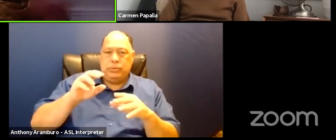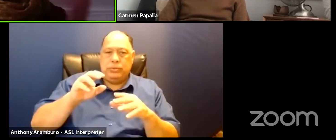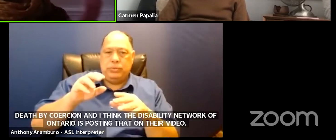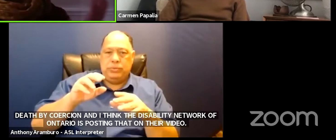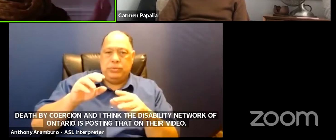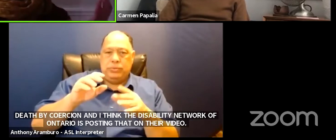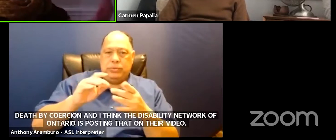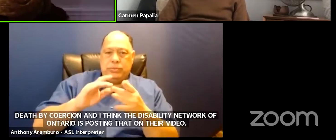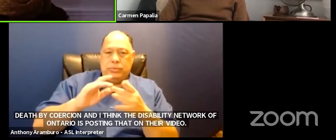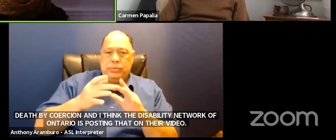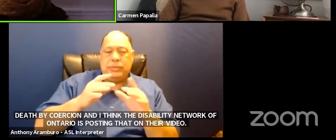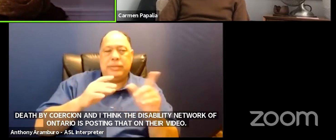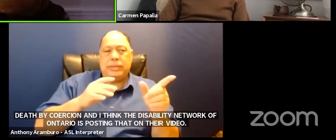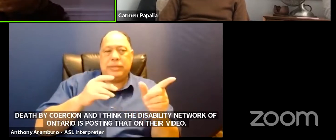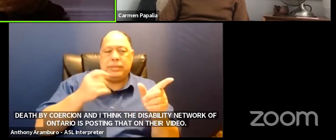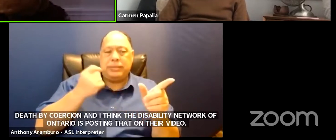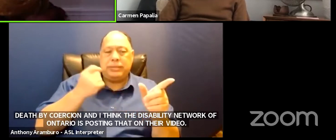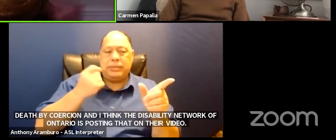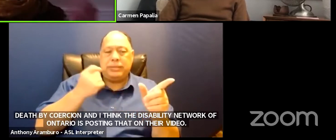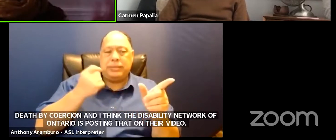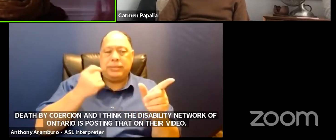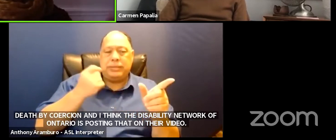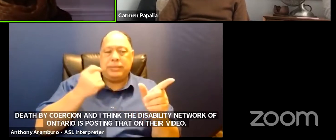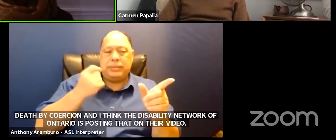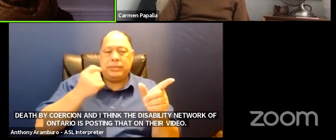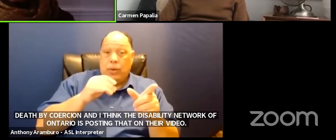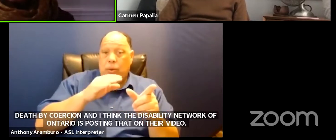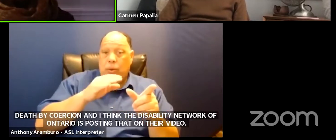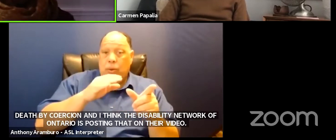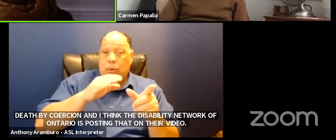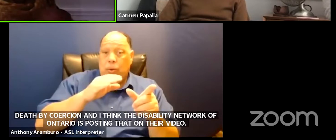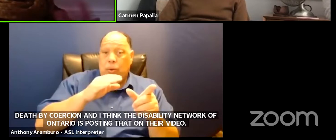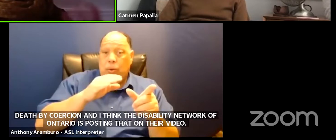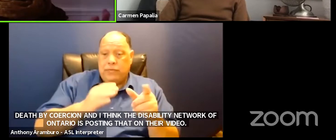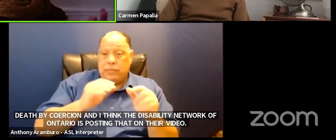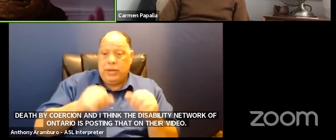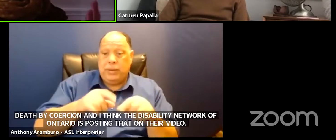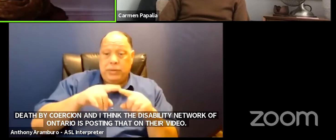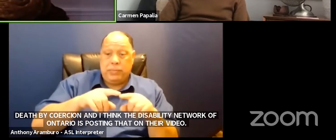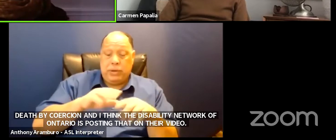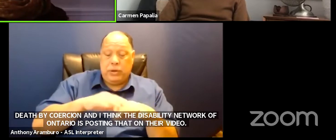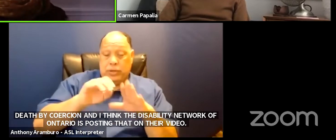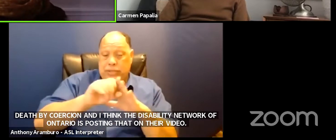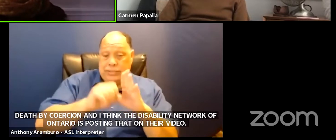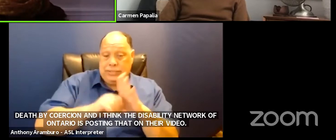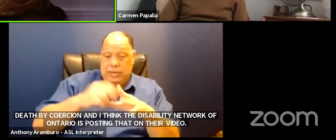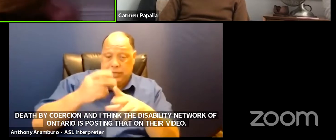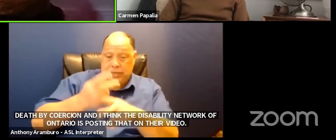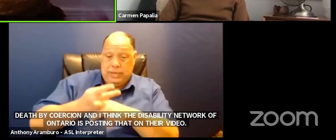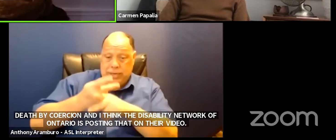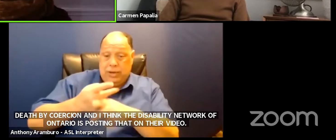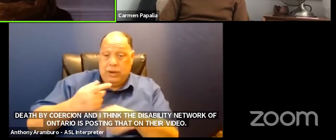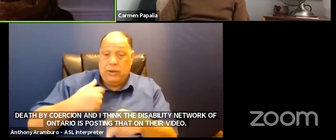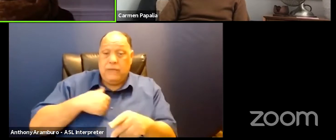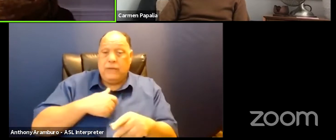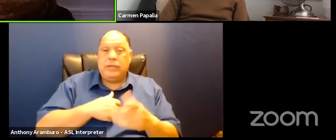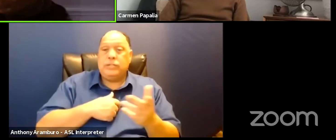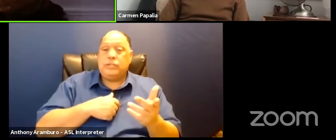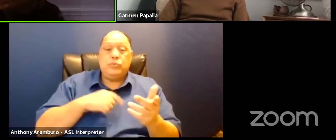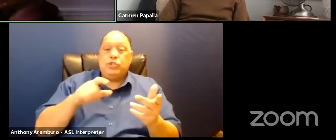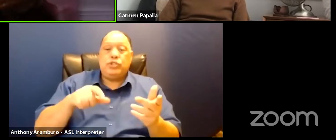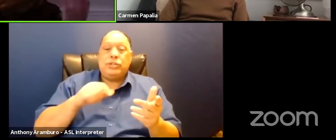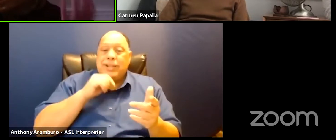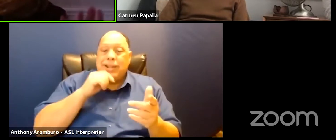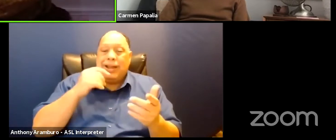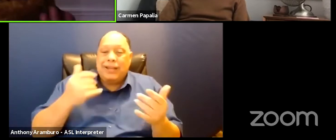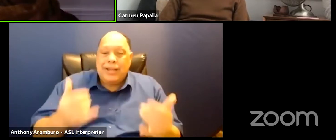his takeaway is that, well, you know, well, we've never been able to depend on the state to take care of us, and we shouldn't now. And like we're